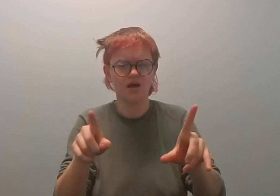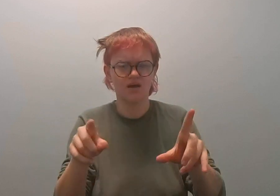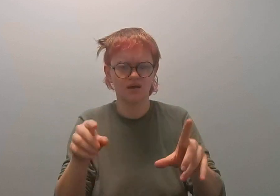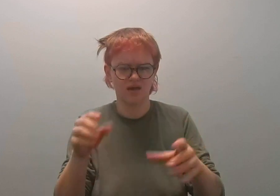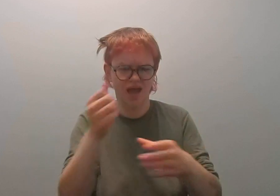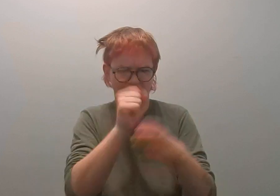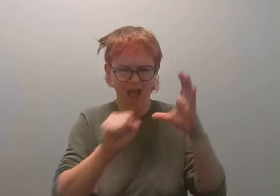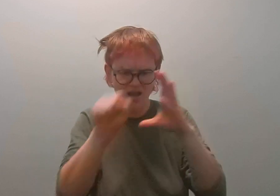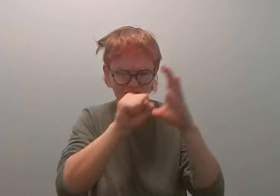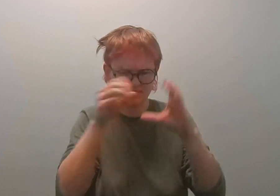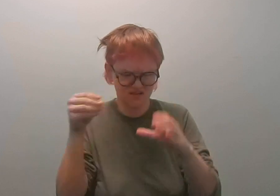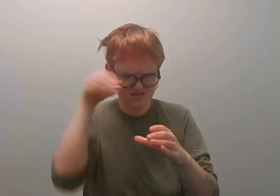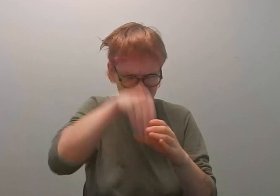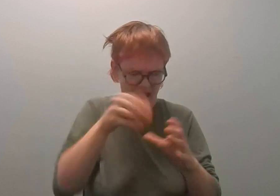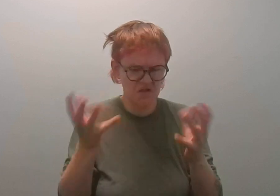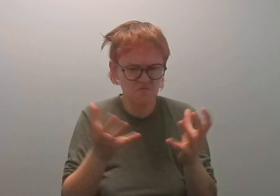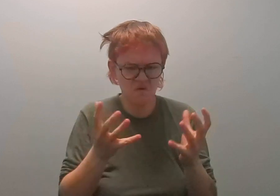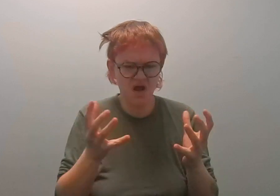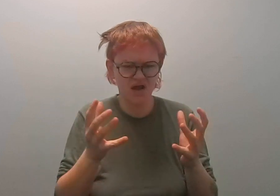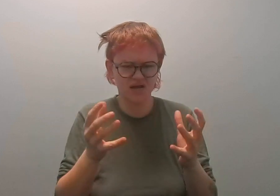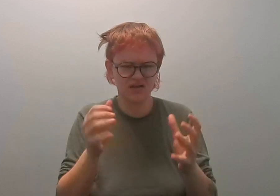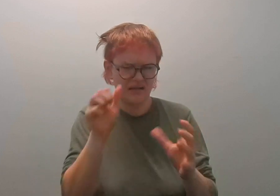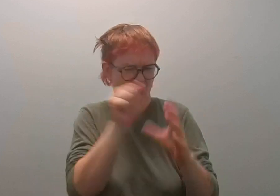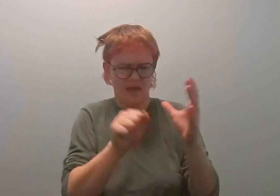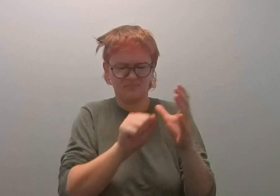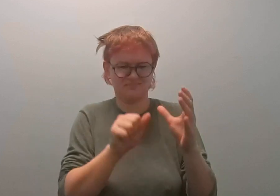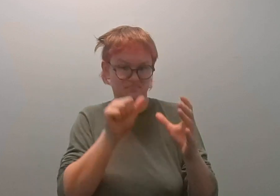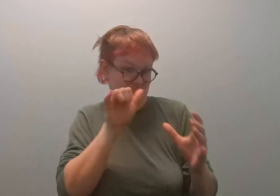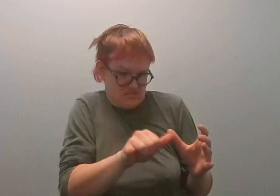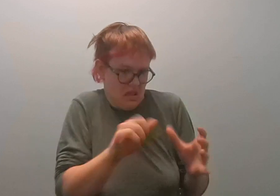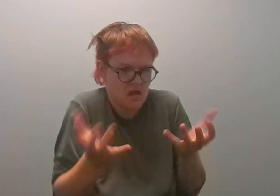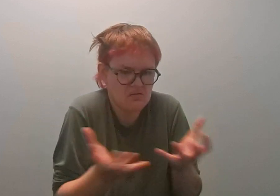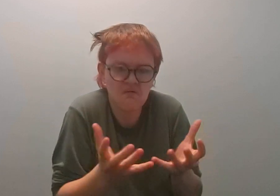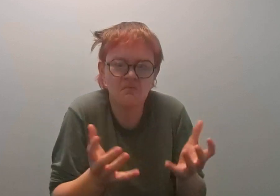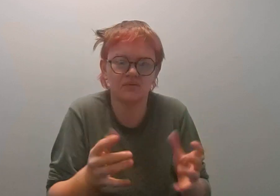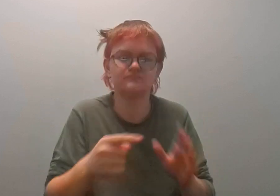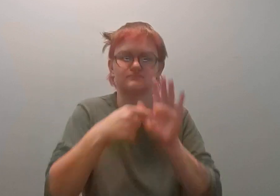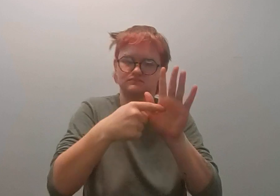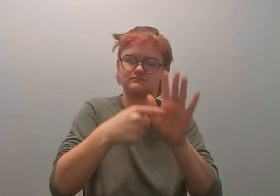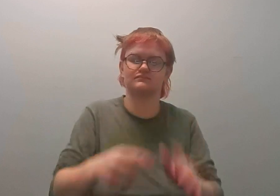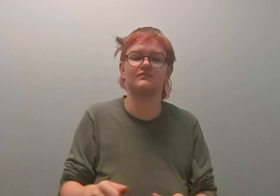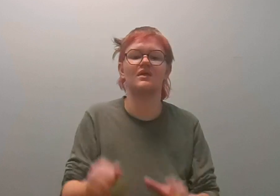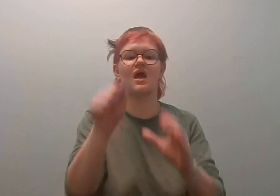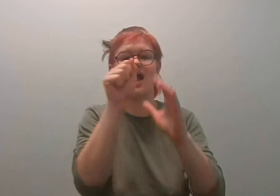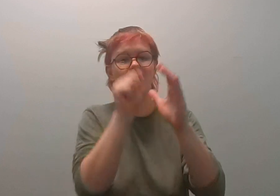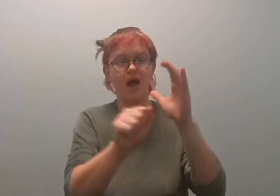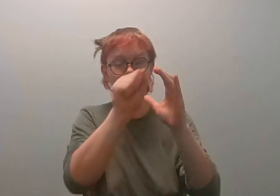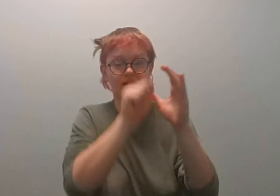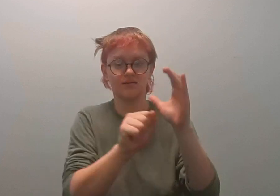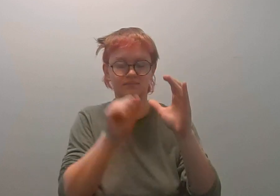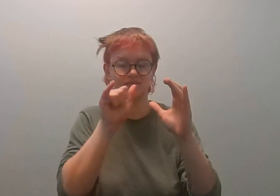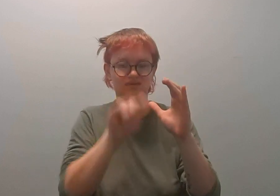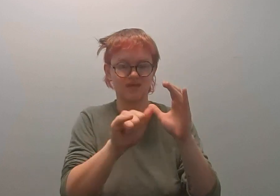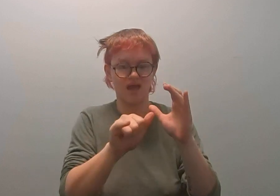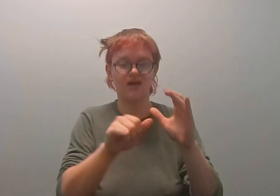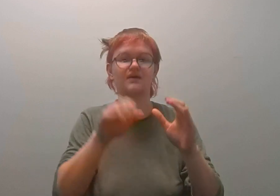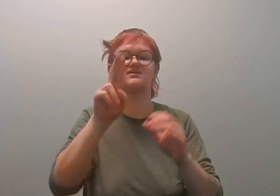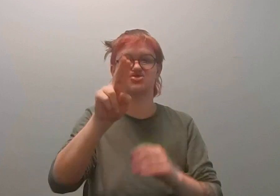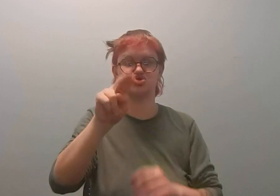atom an atom? Atoms are tiny particles that are basic units of matter, like building blocks. But